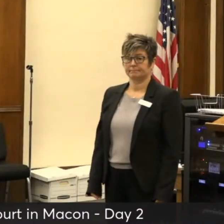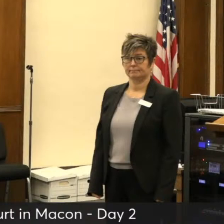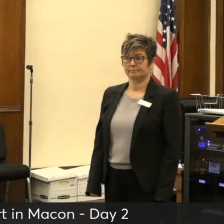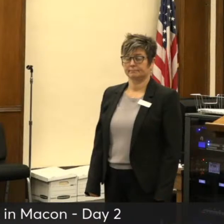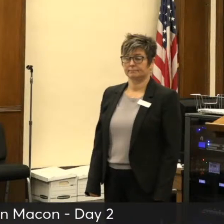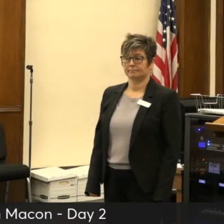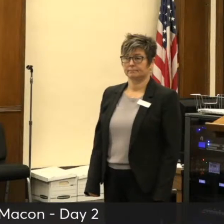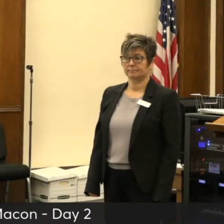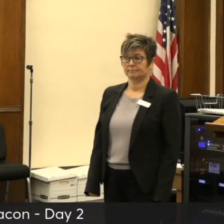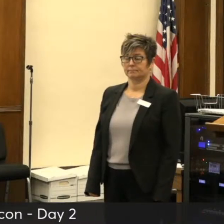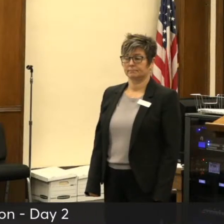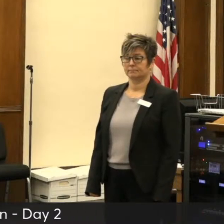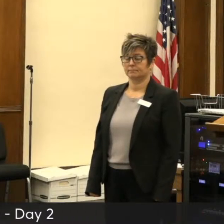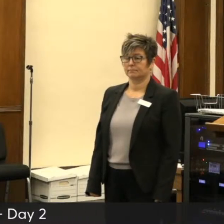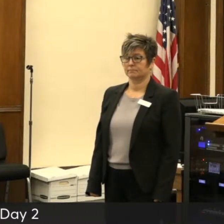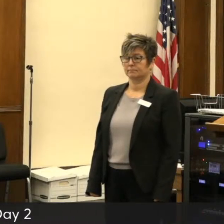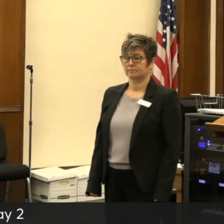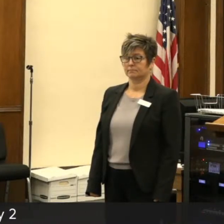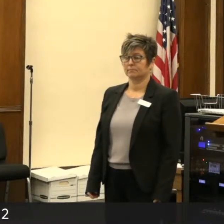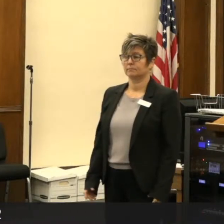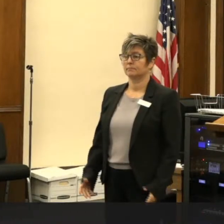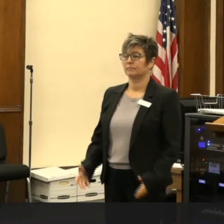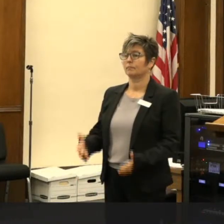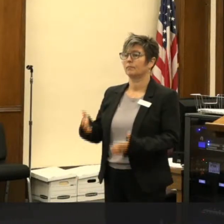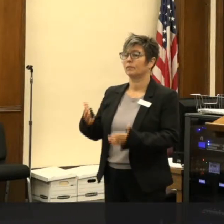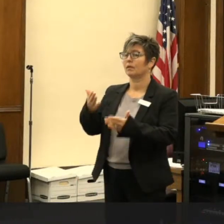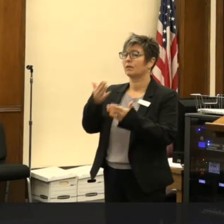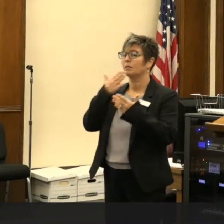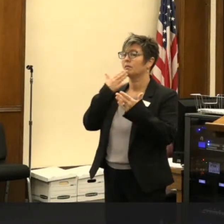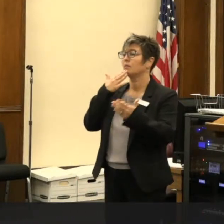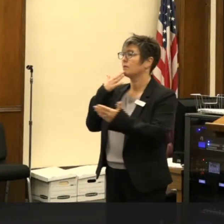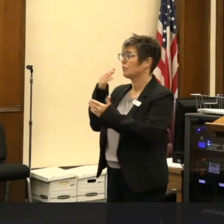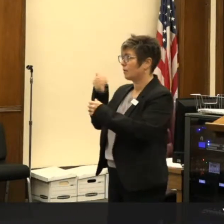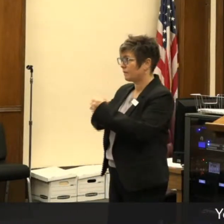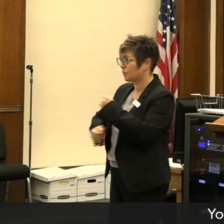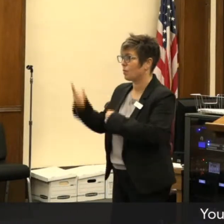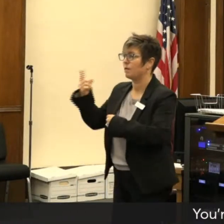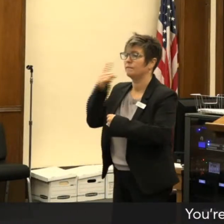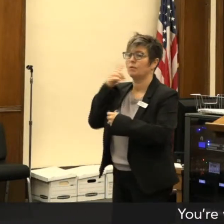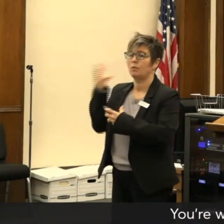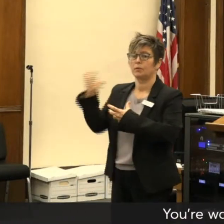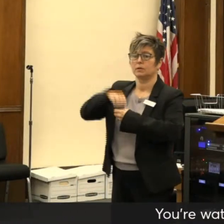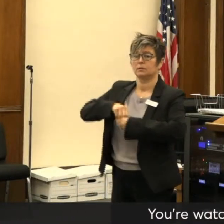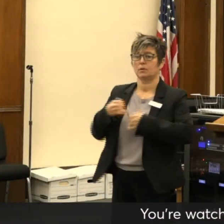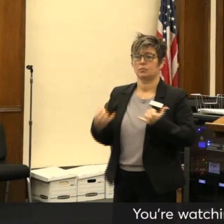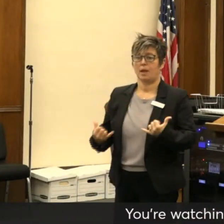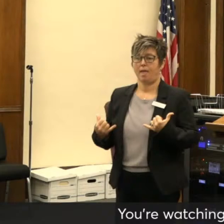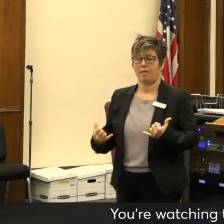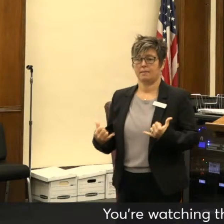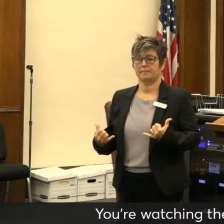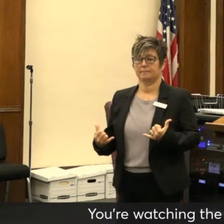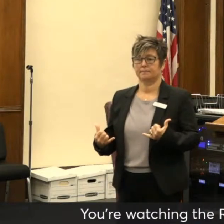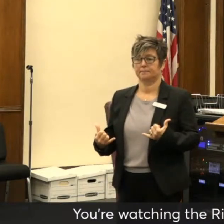Well, I want to thank everybody for their participation. This has been,